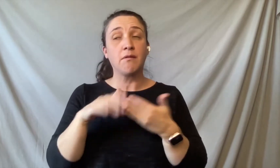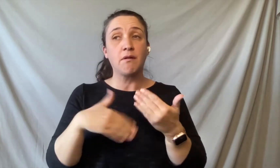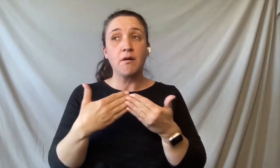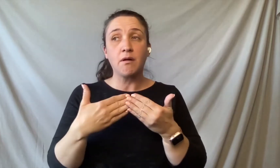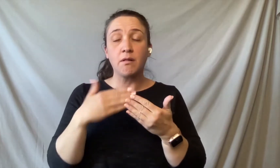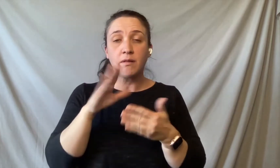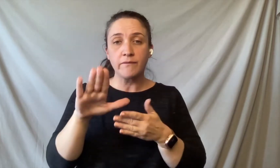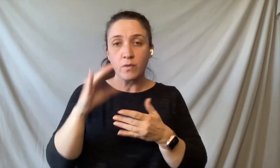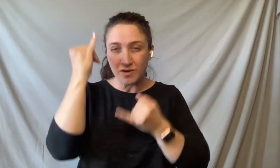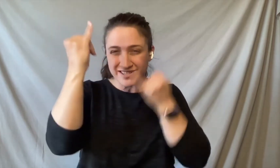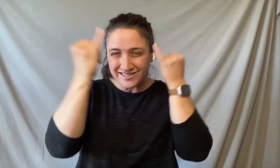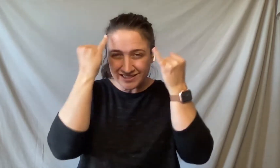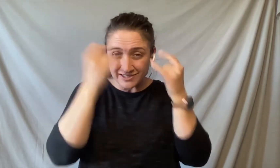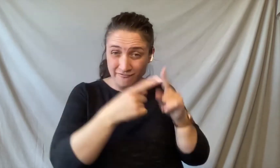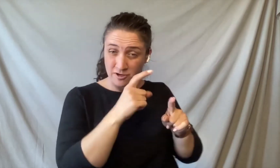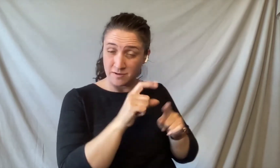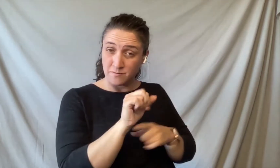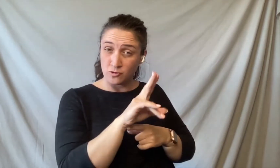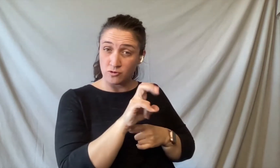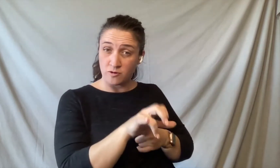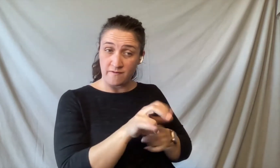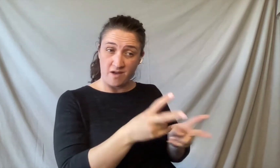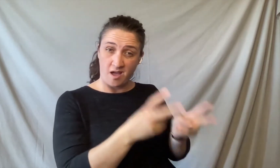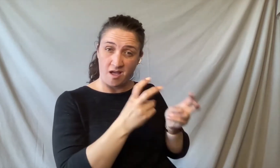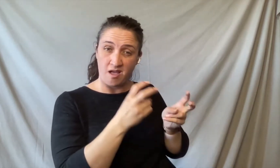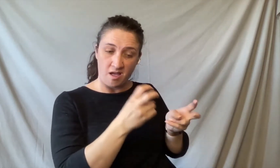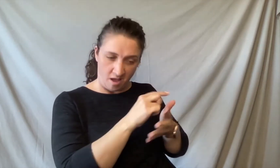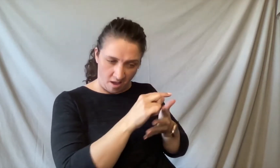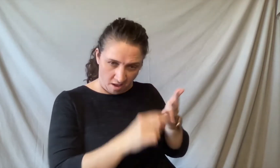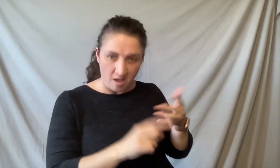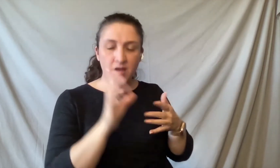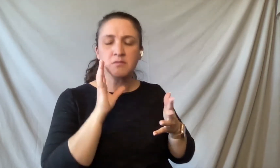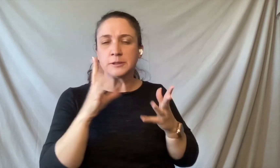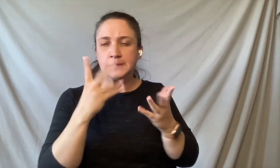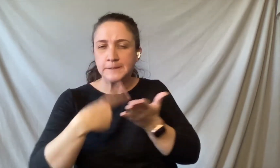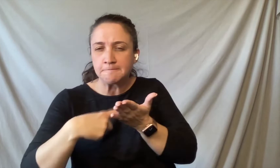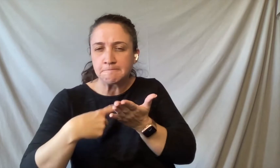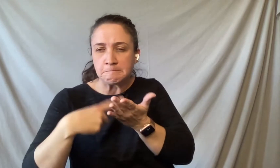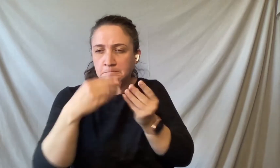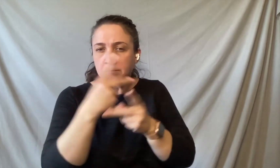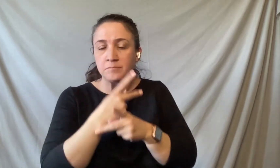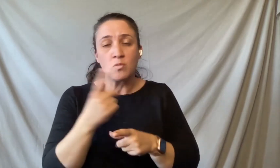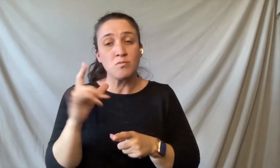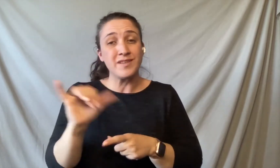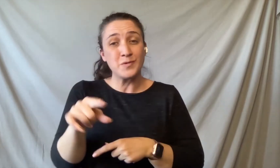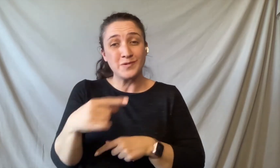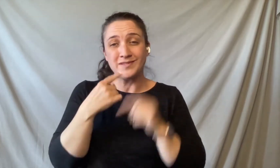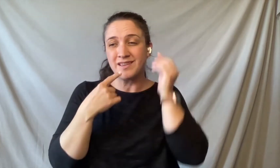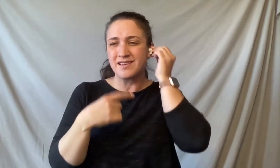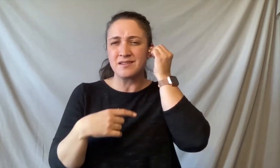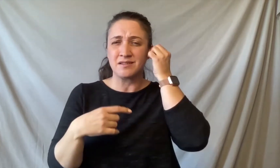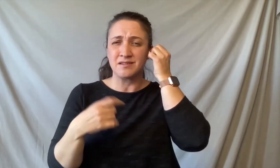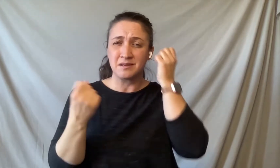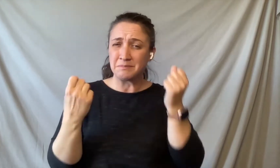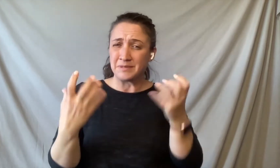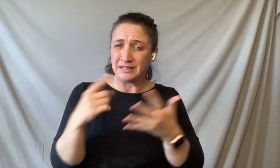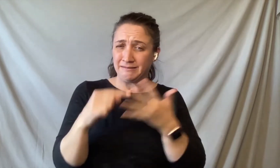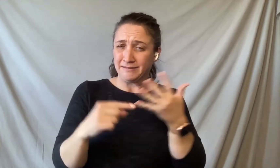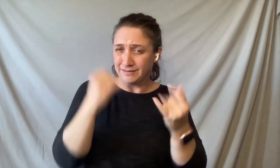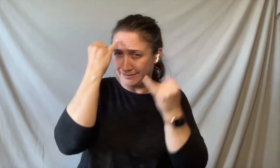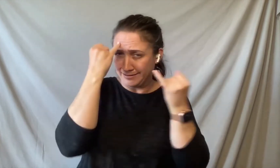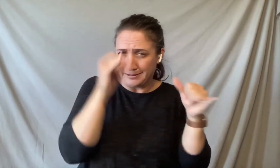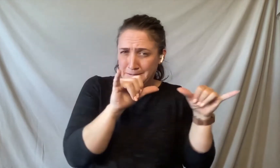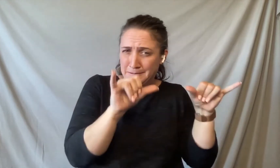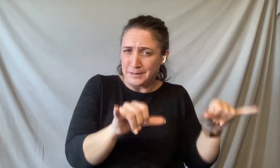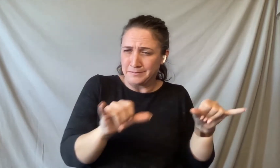ideas in the survey that it touches on, because as everybody said, so many of these overlap. And so anyways, that's kind